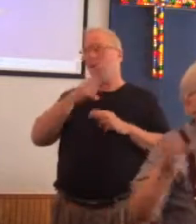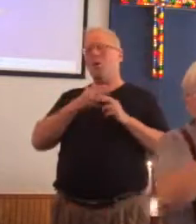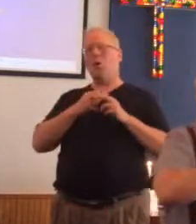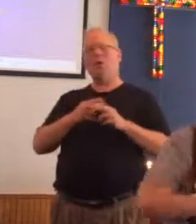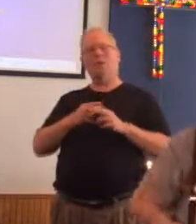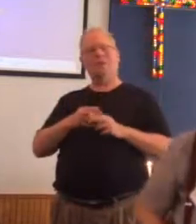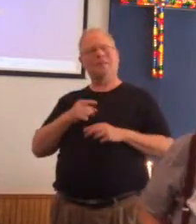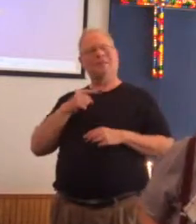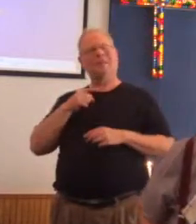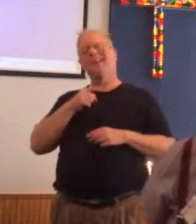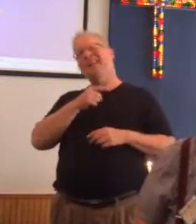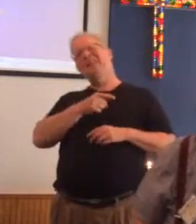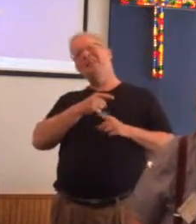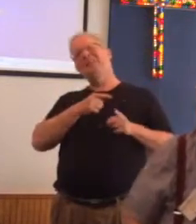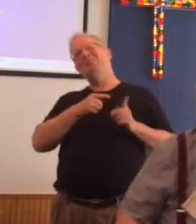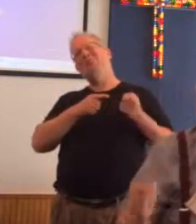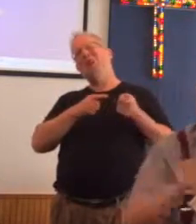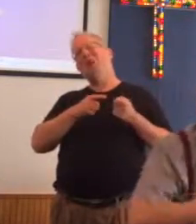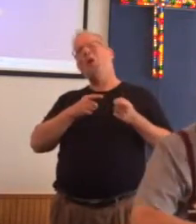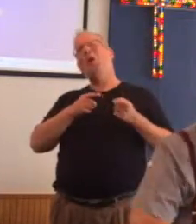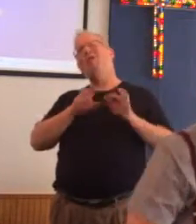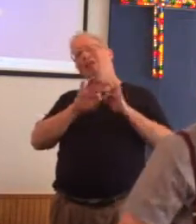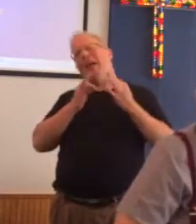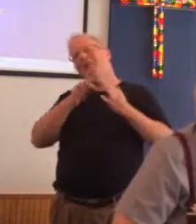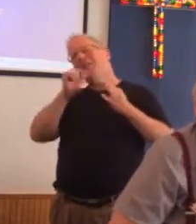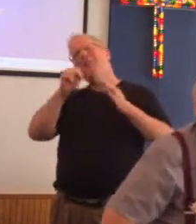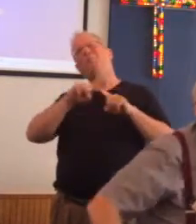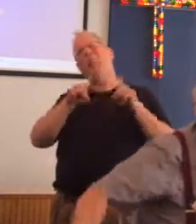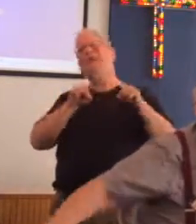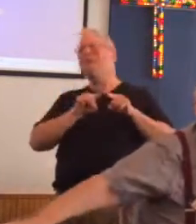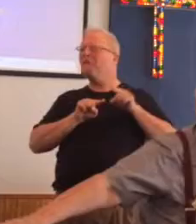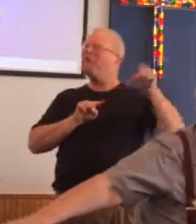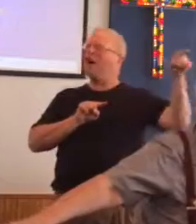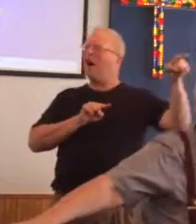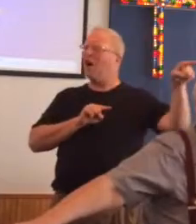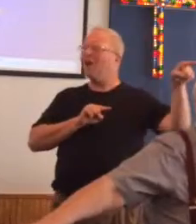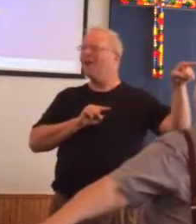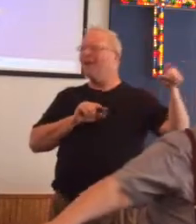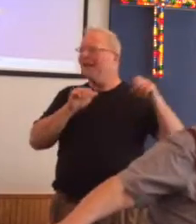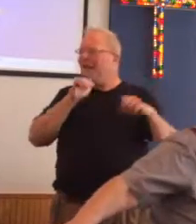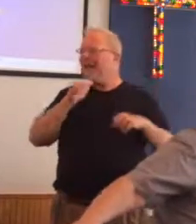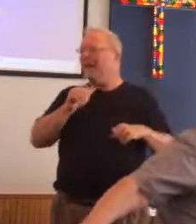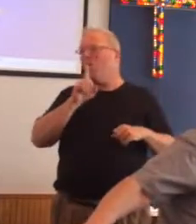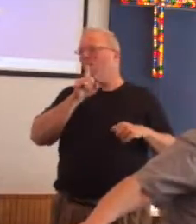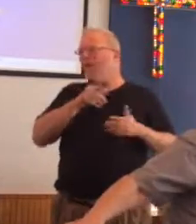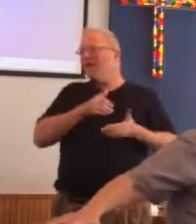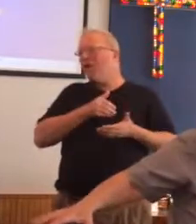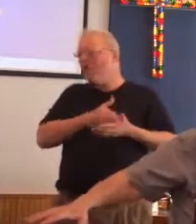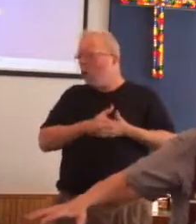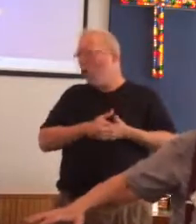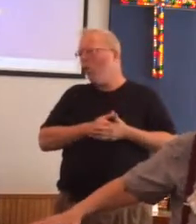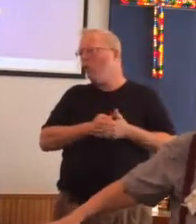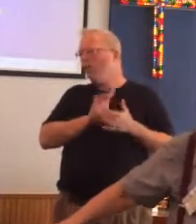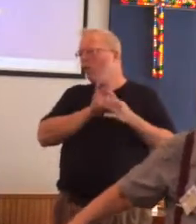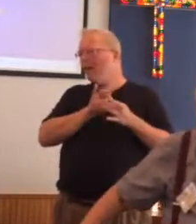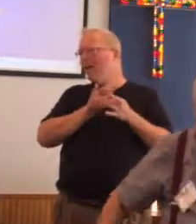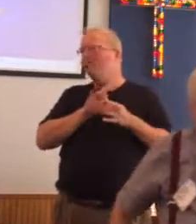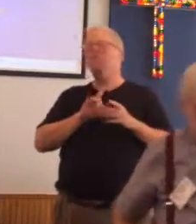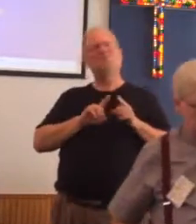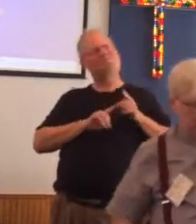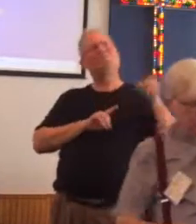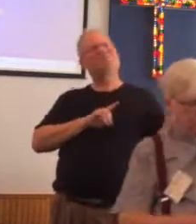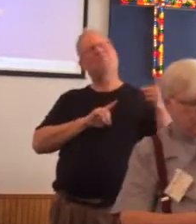a shirt-tail relative of Naomi. Not sure exactly how we're related, but we know that we are.